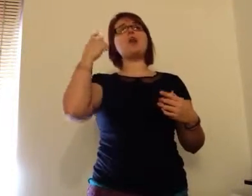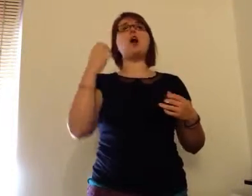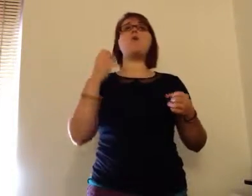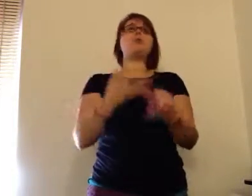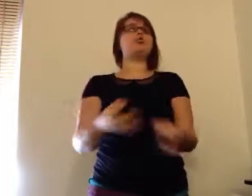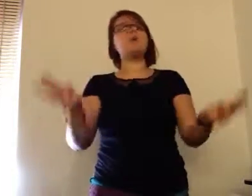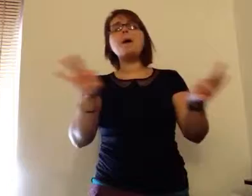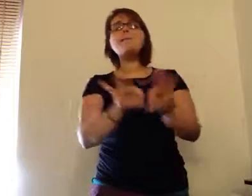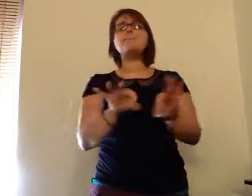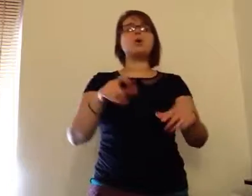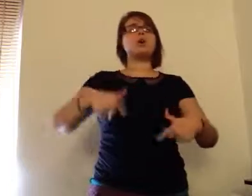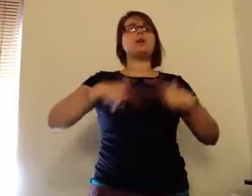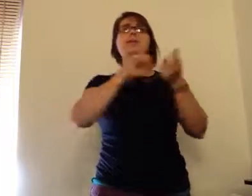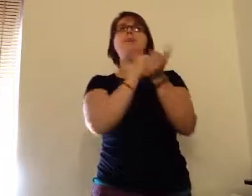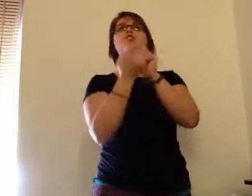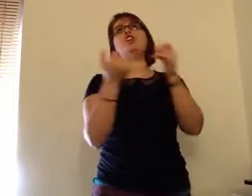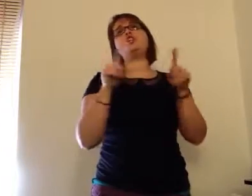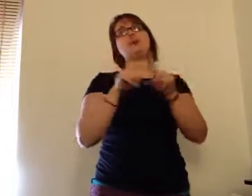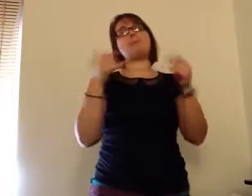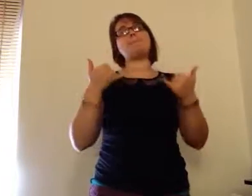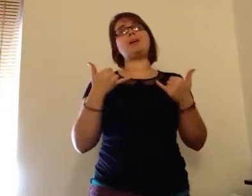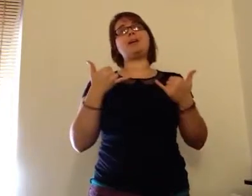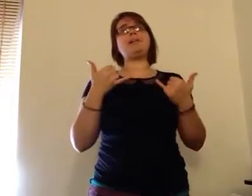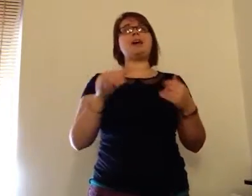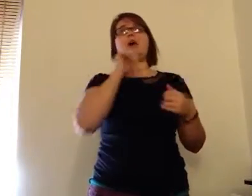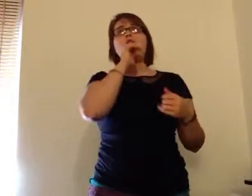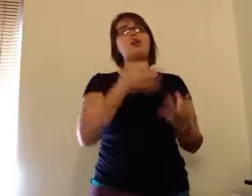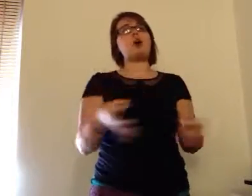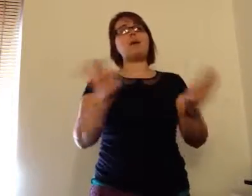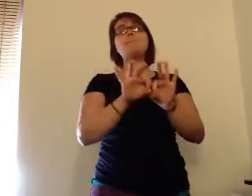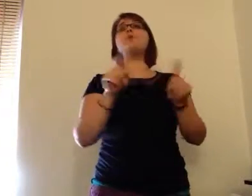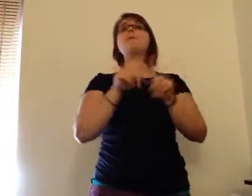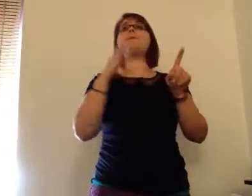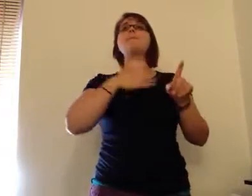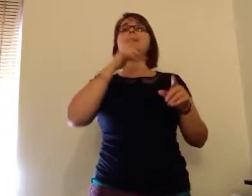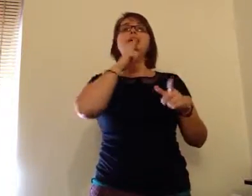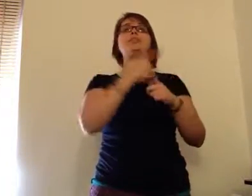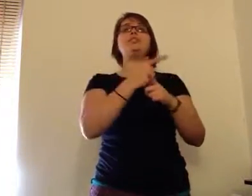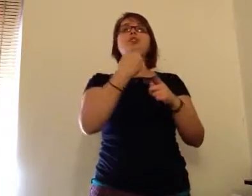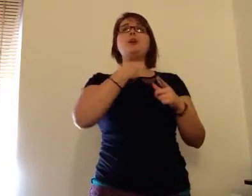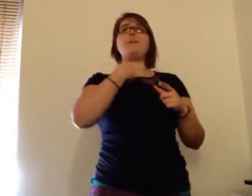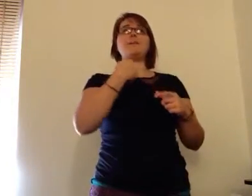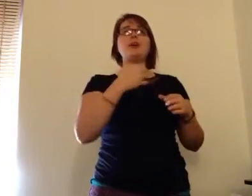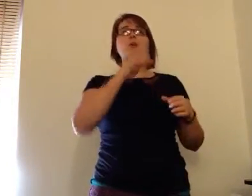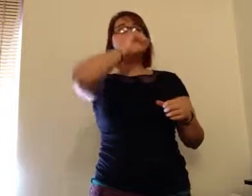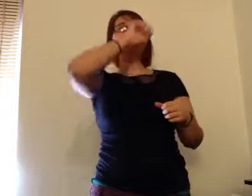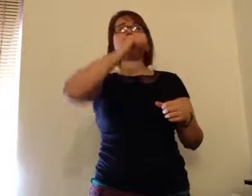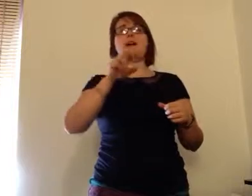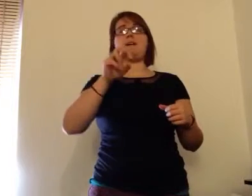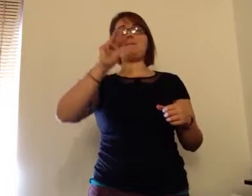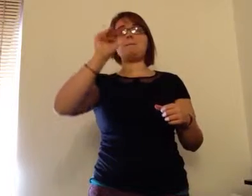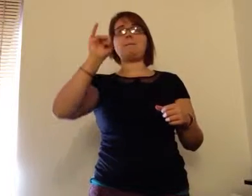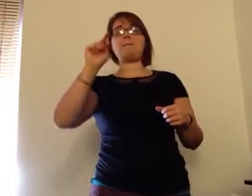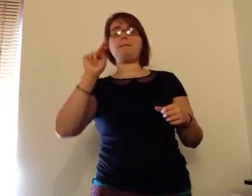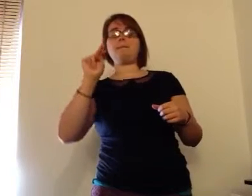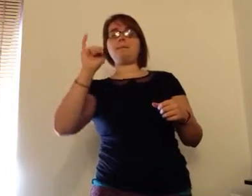seem pretty trivial. But my sister and I loved minivans. In particular, we really